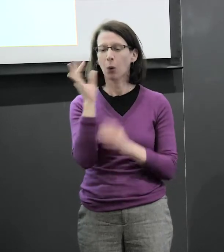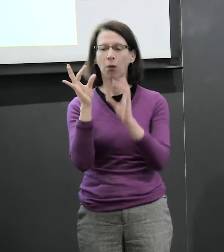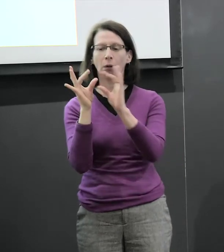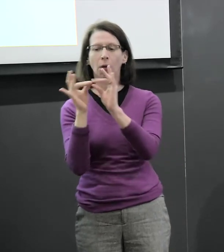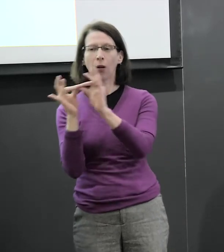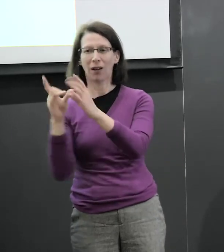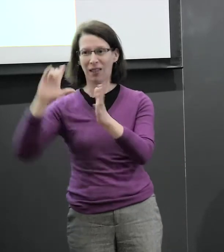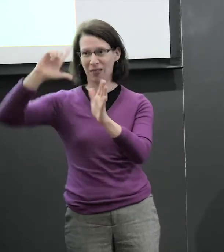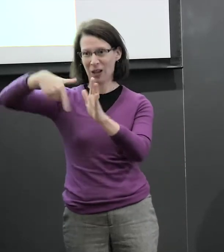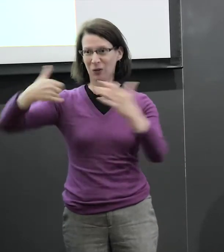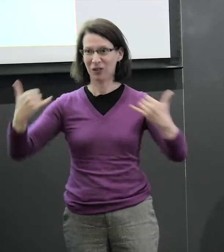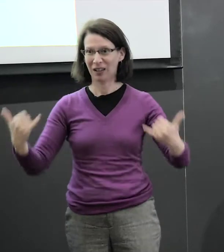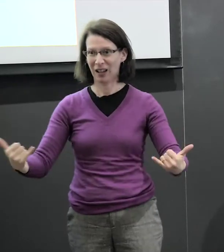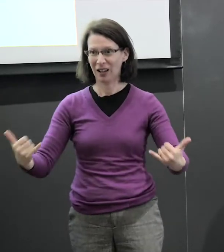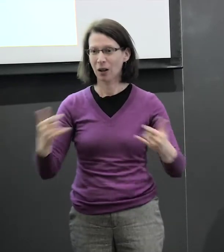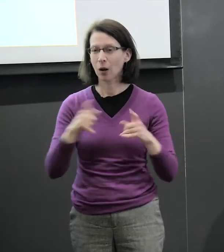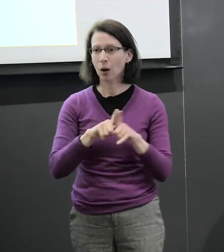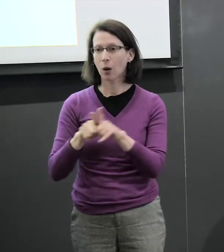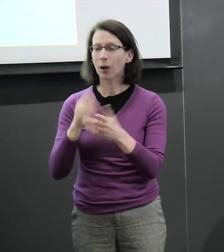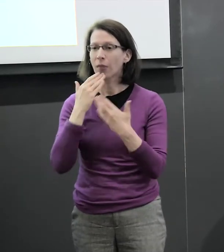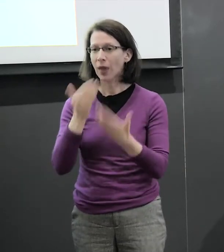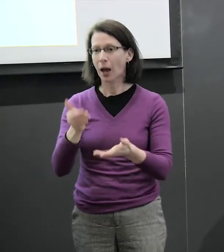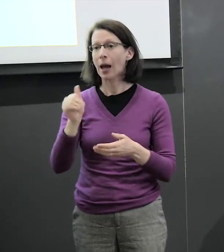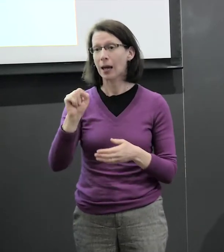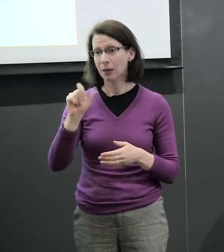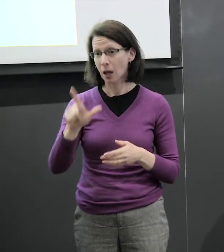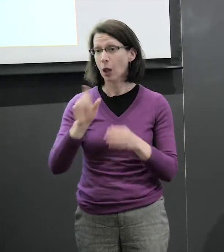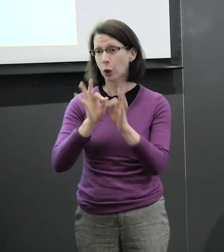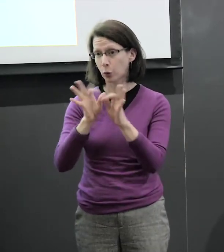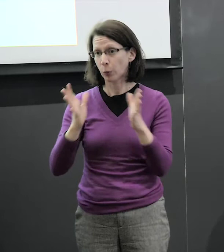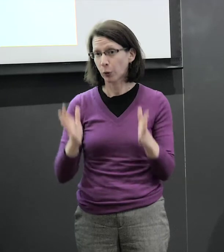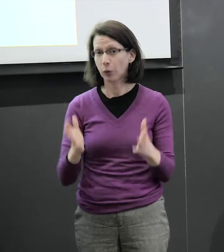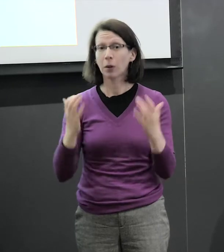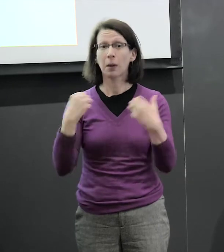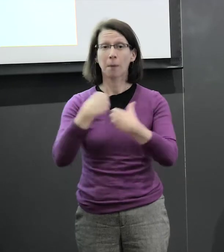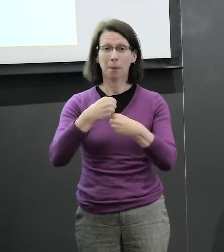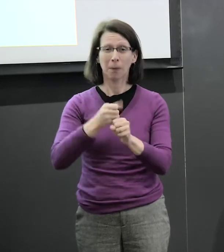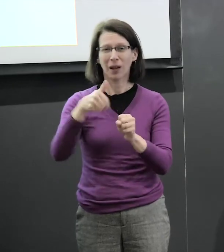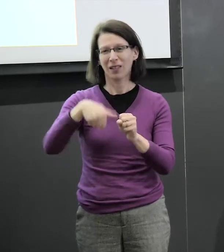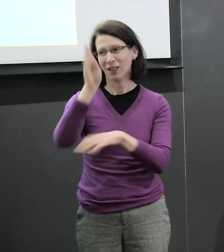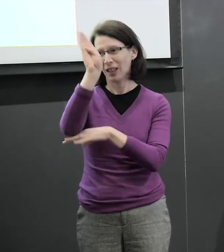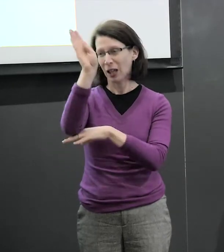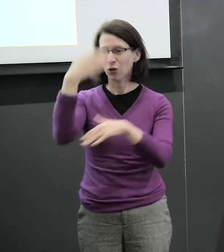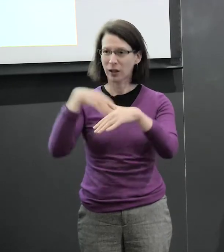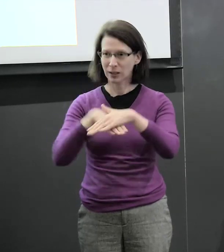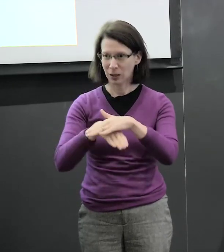later. Thanks also to the ASL interpreters who are making this lecture accessible.